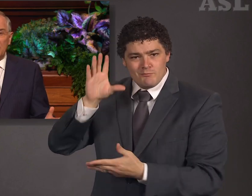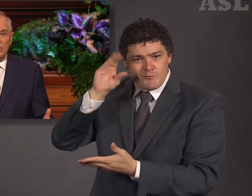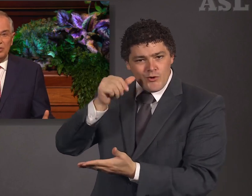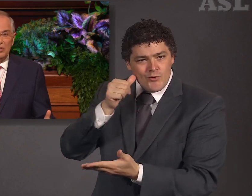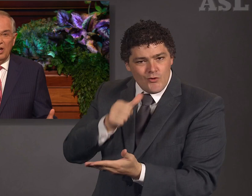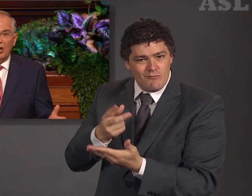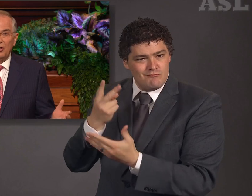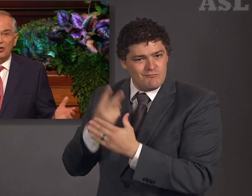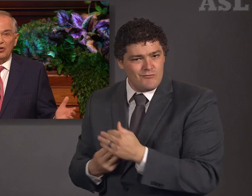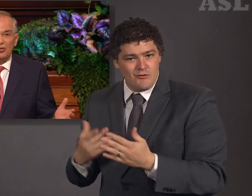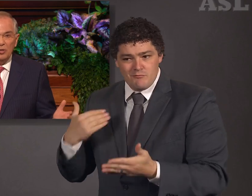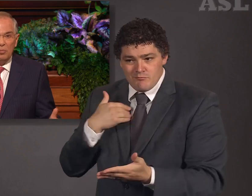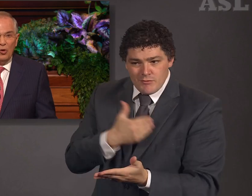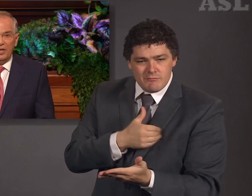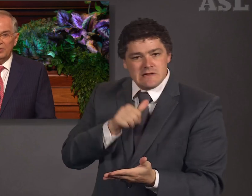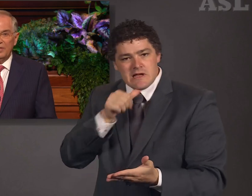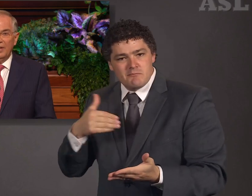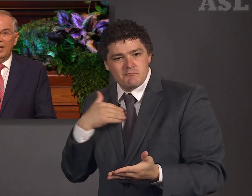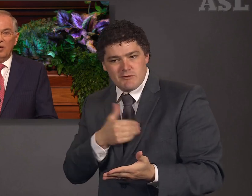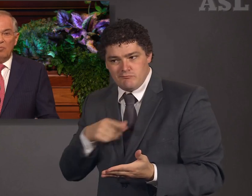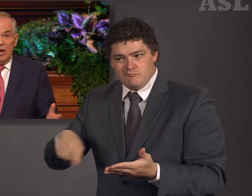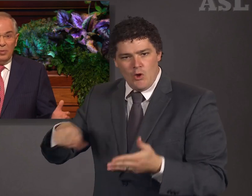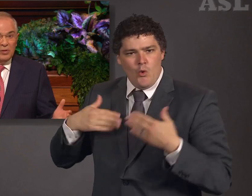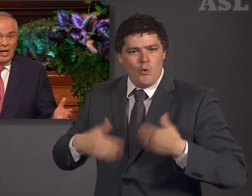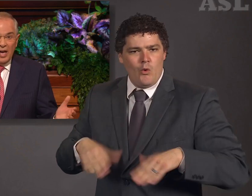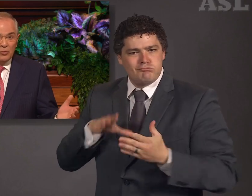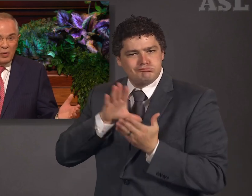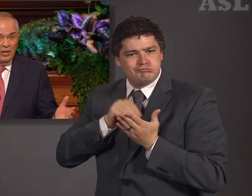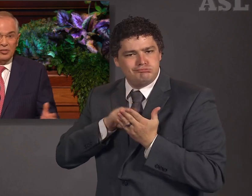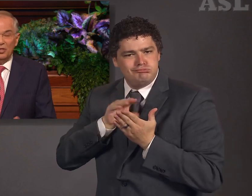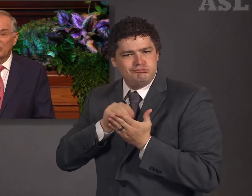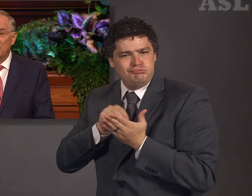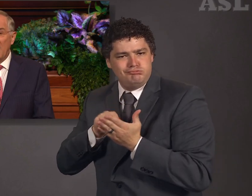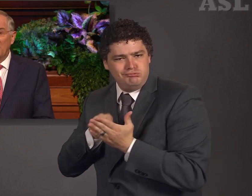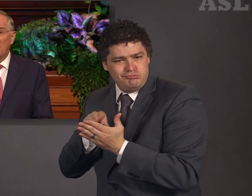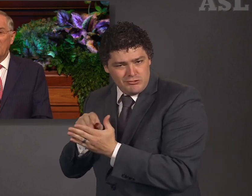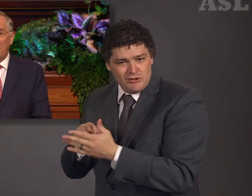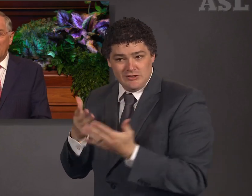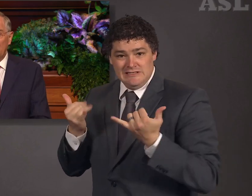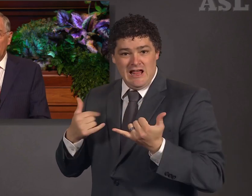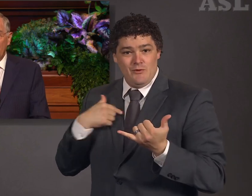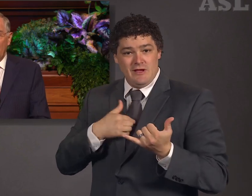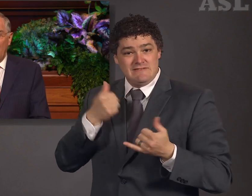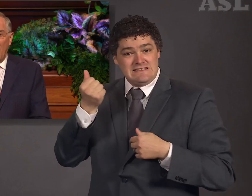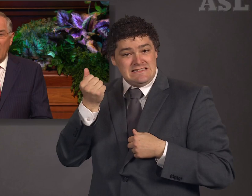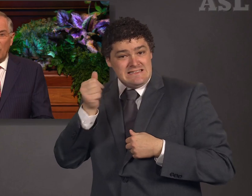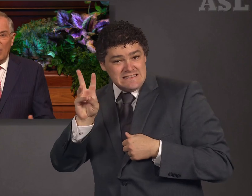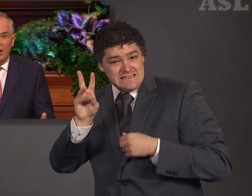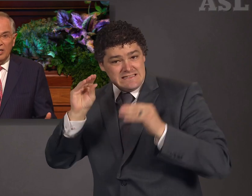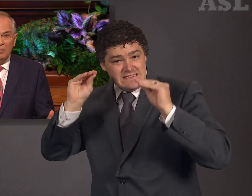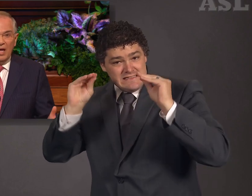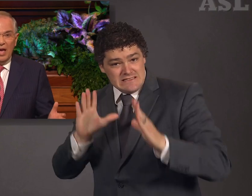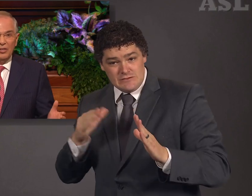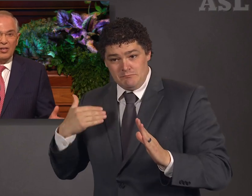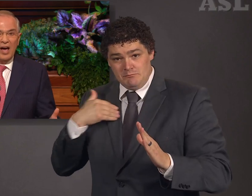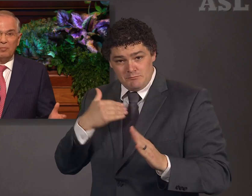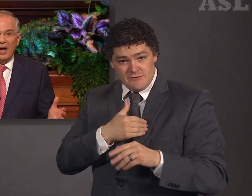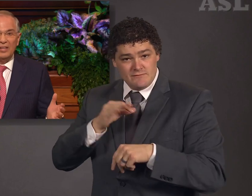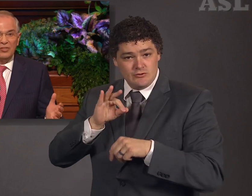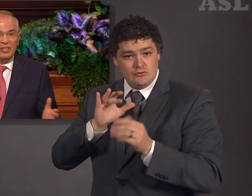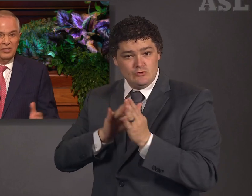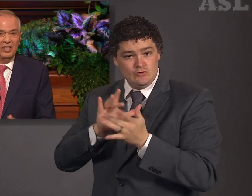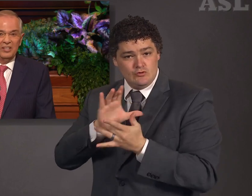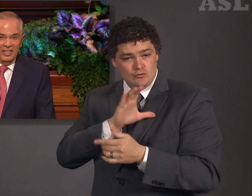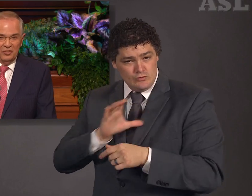400 students, girls and boys, members as well as those not of our faith, are welcomed and taught